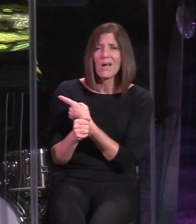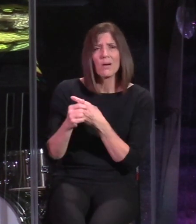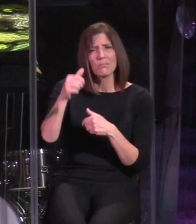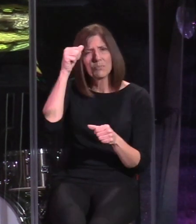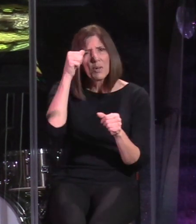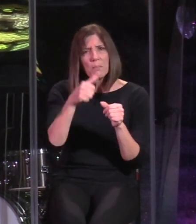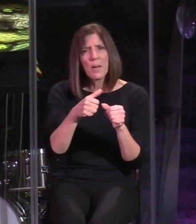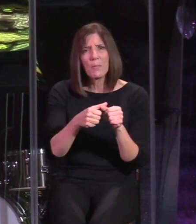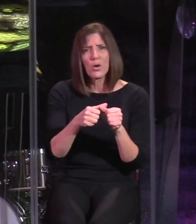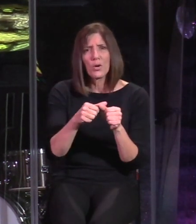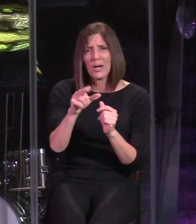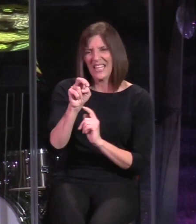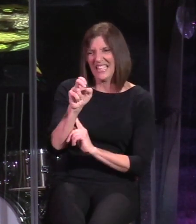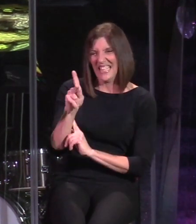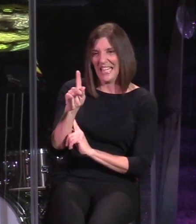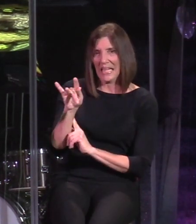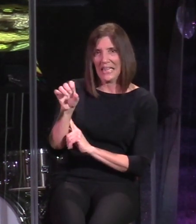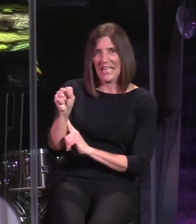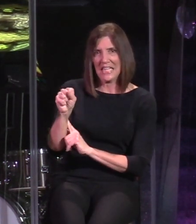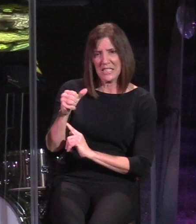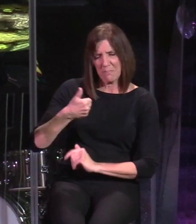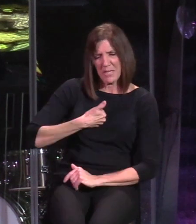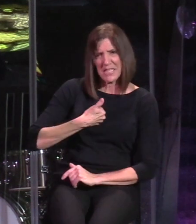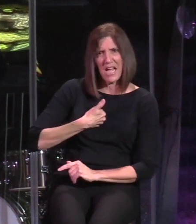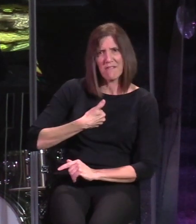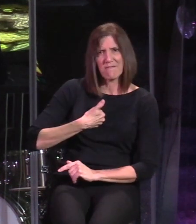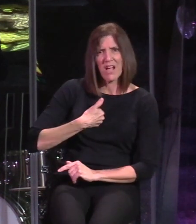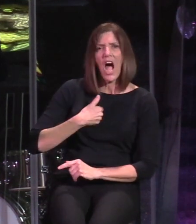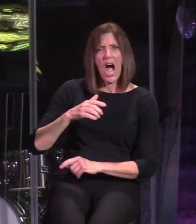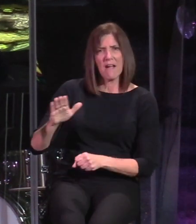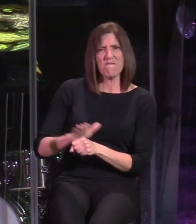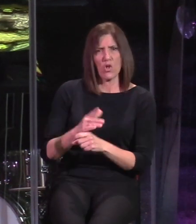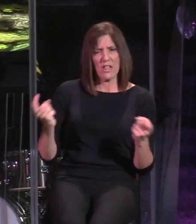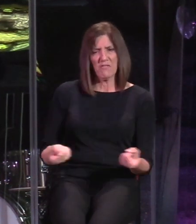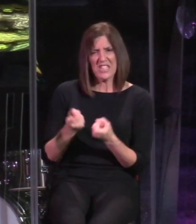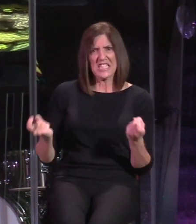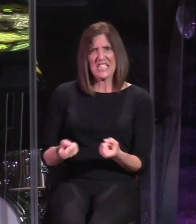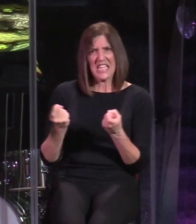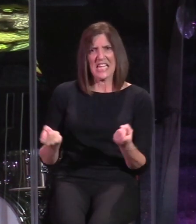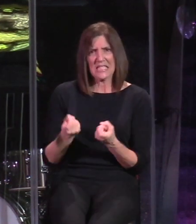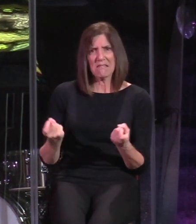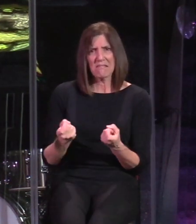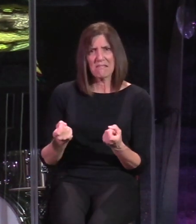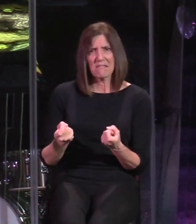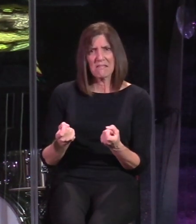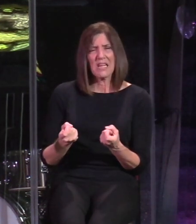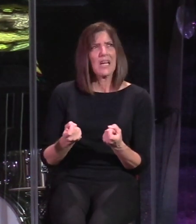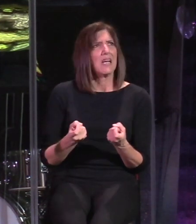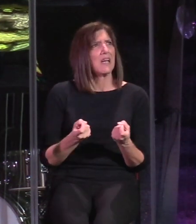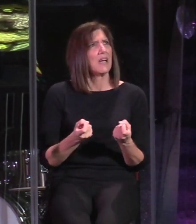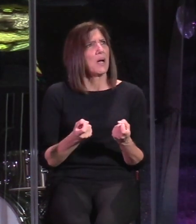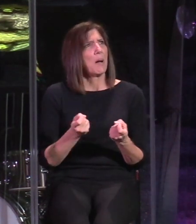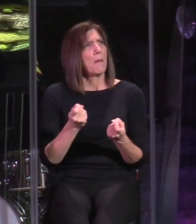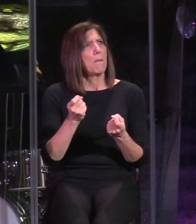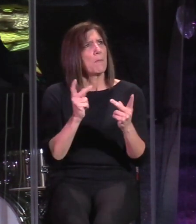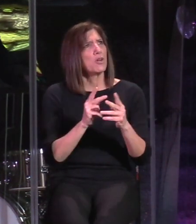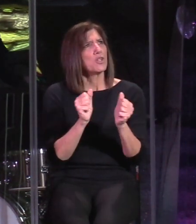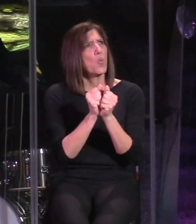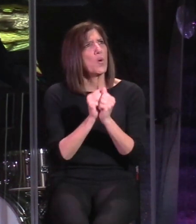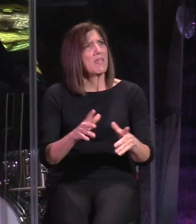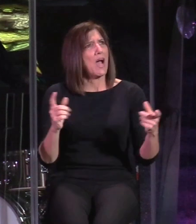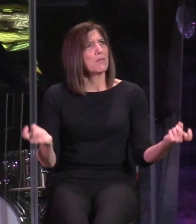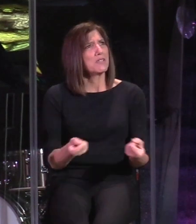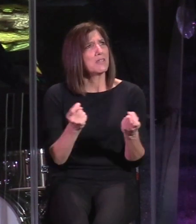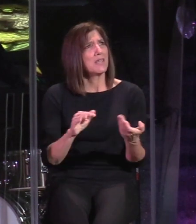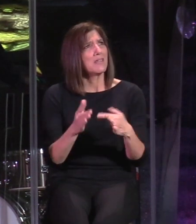reminder to you that Nick Lees is so sinful that the sinless Son of God had to die for me. And it ought to be the